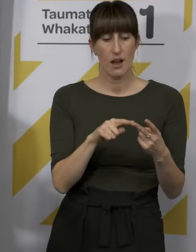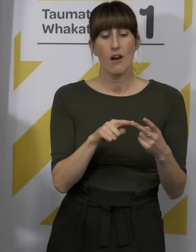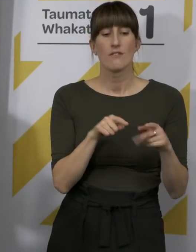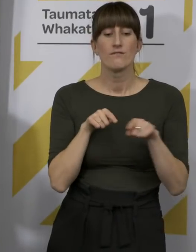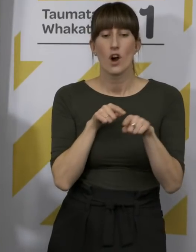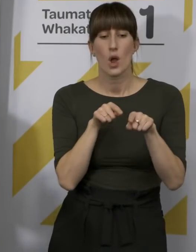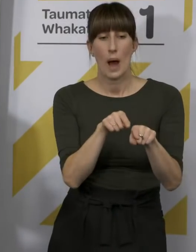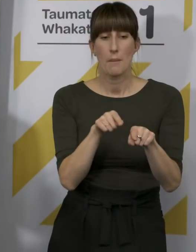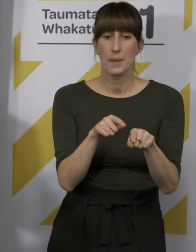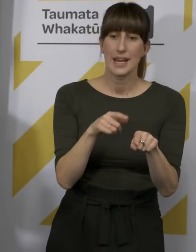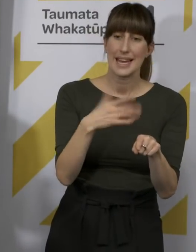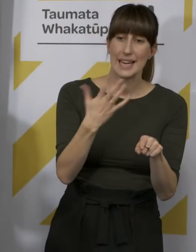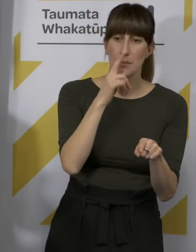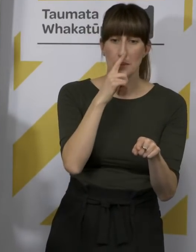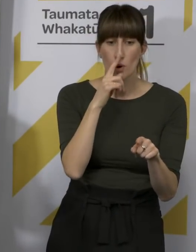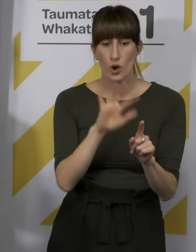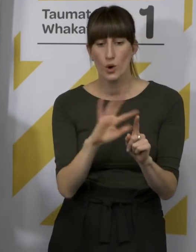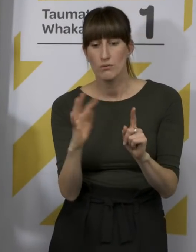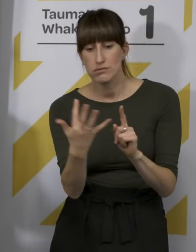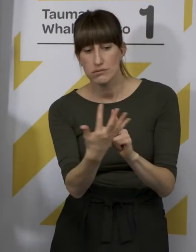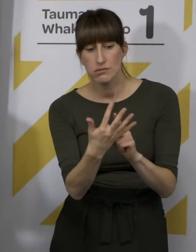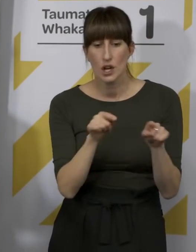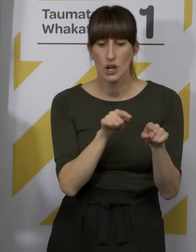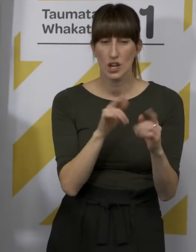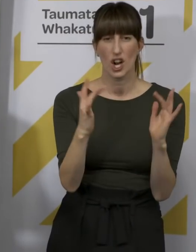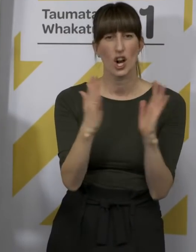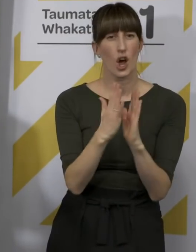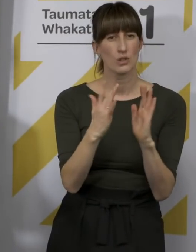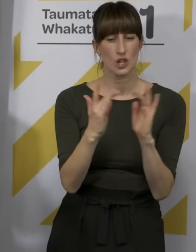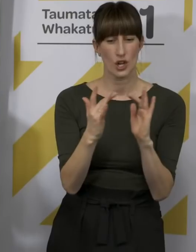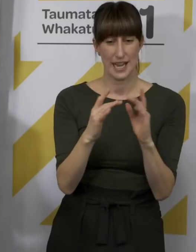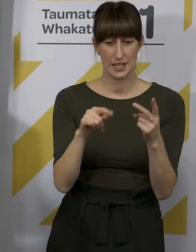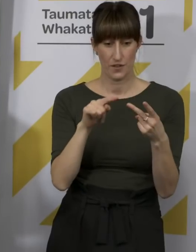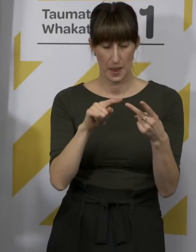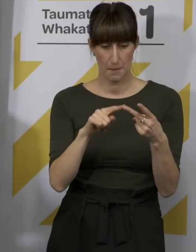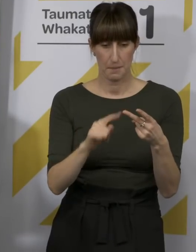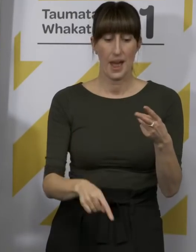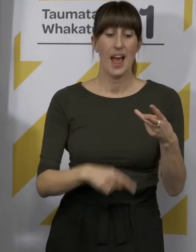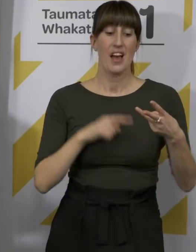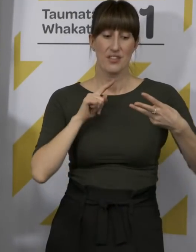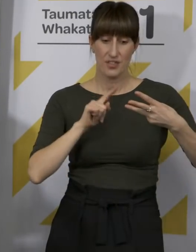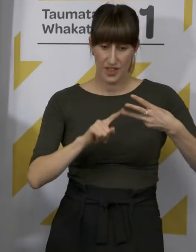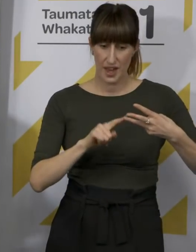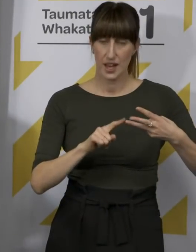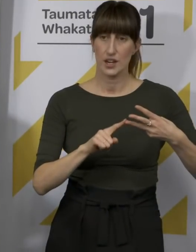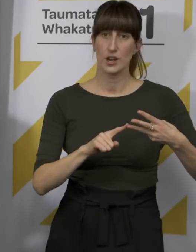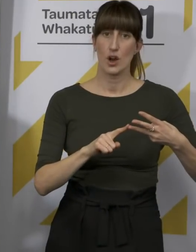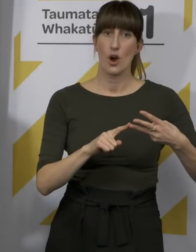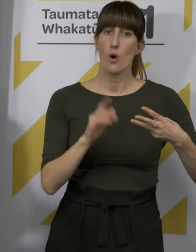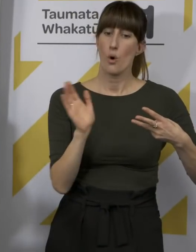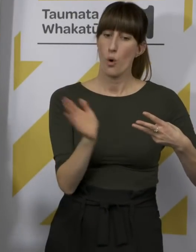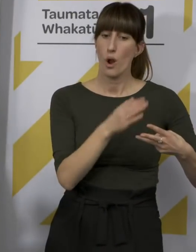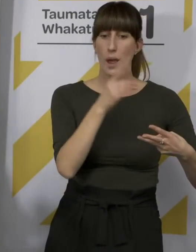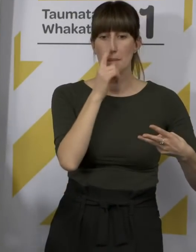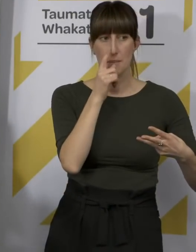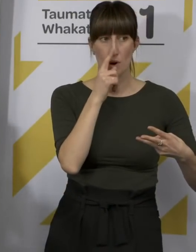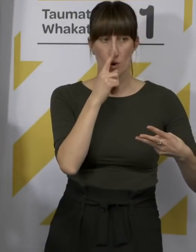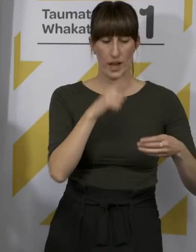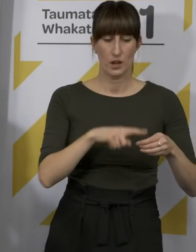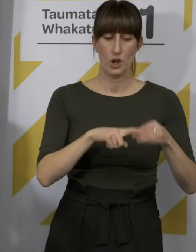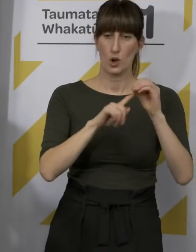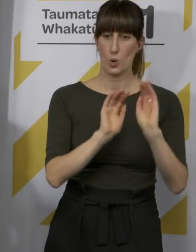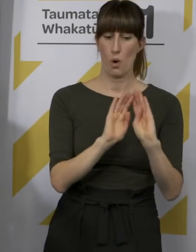recalling that now we're down to people who have all done 14 days in managed self-isolation, but we are following up as an extra cautionary